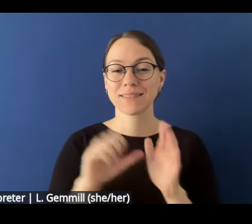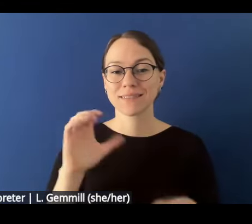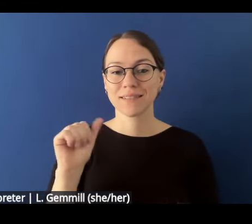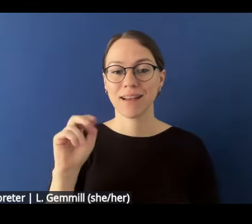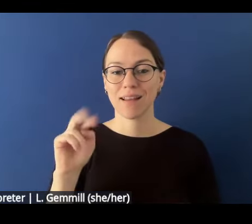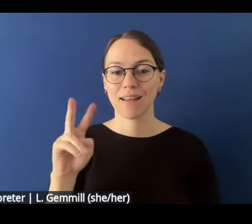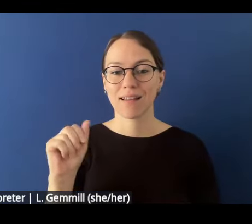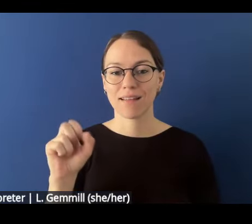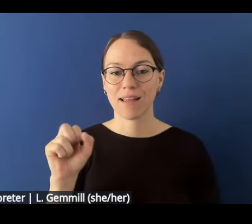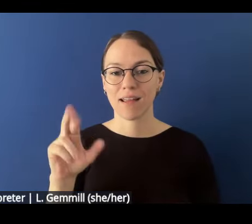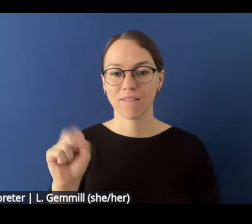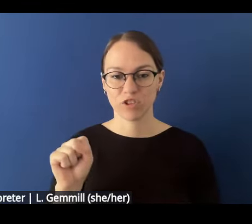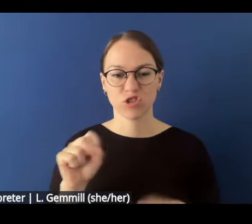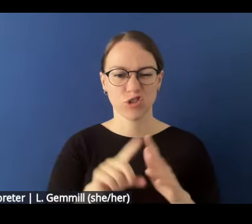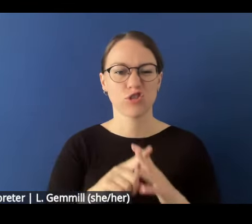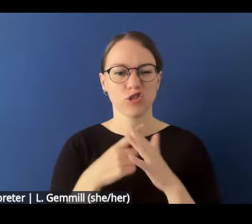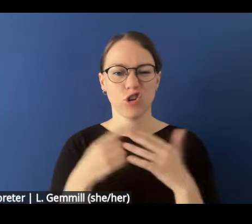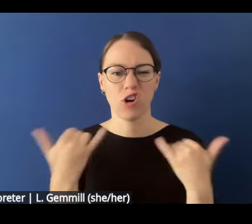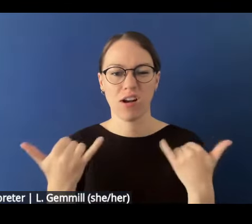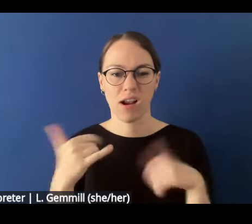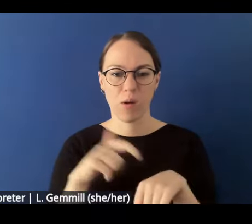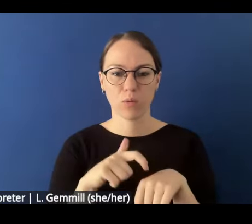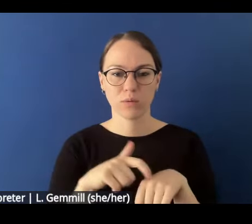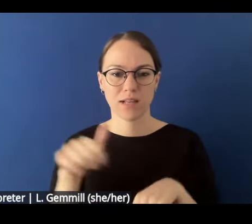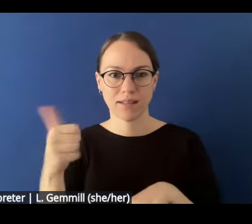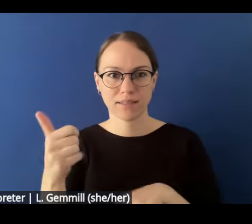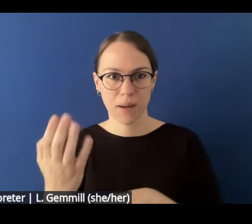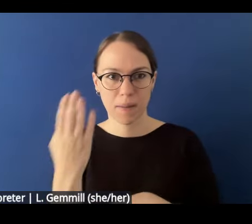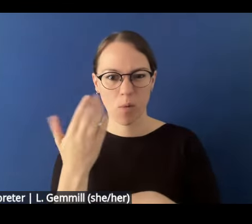Good morning. Less than a full room today.